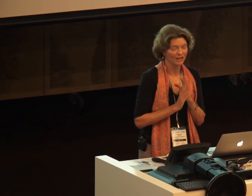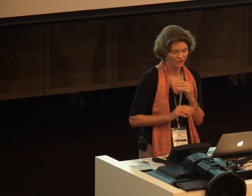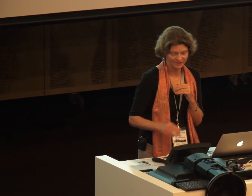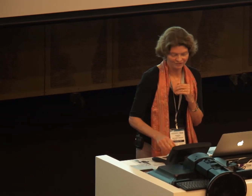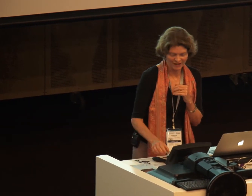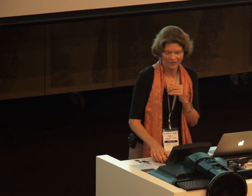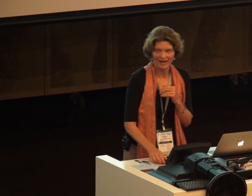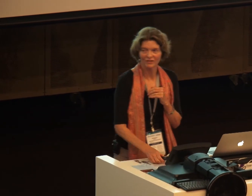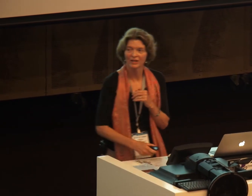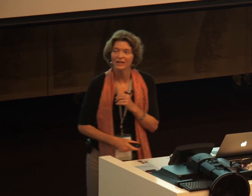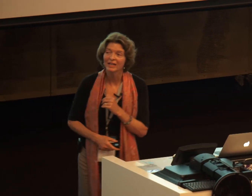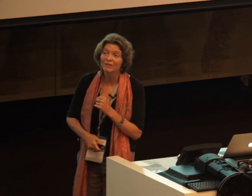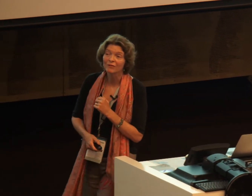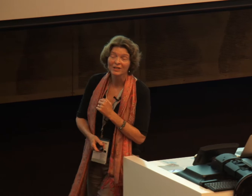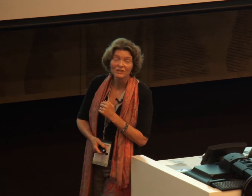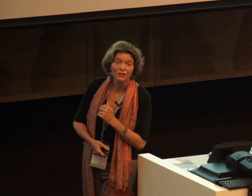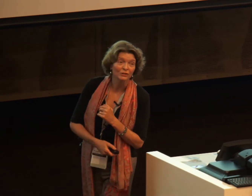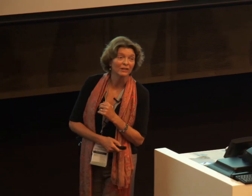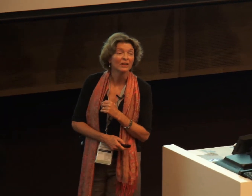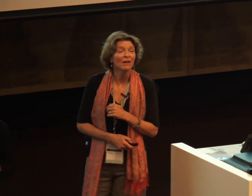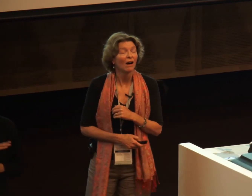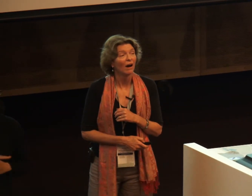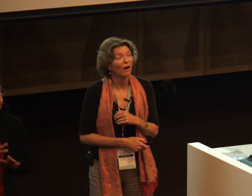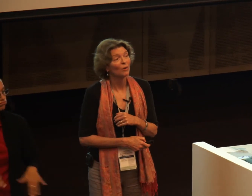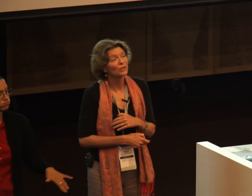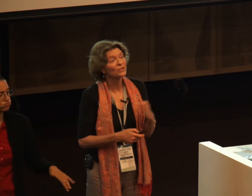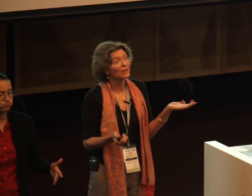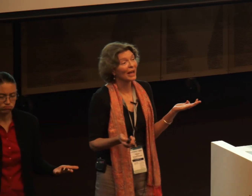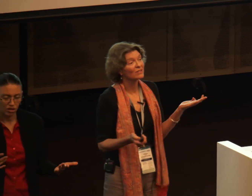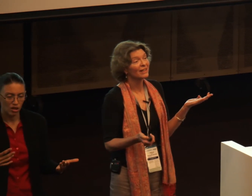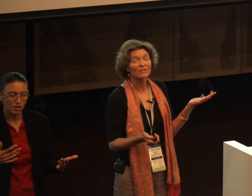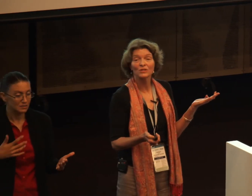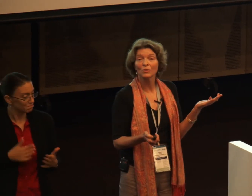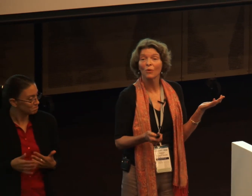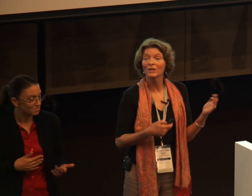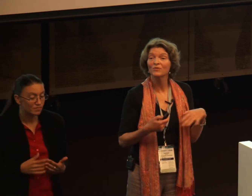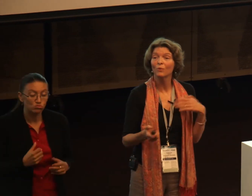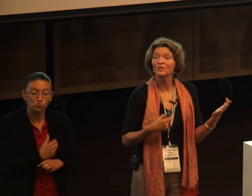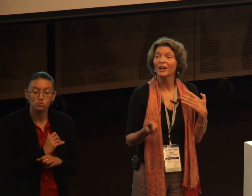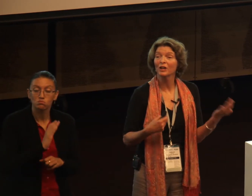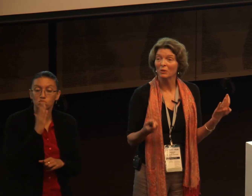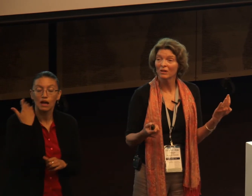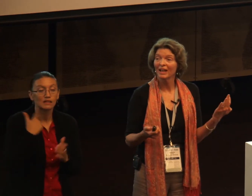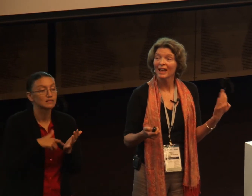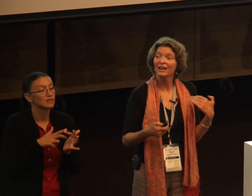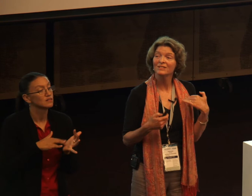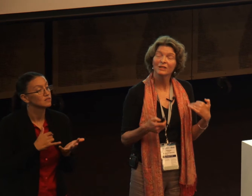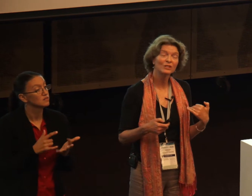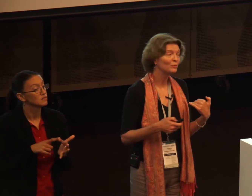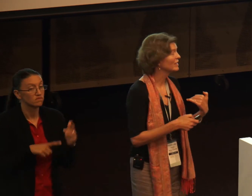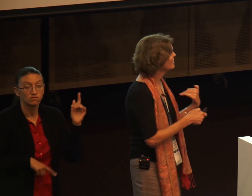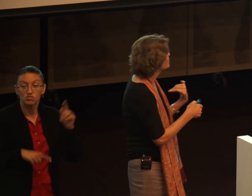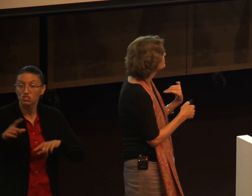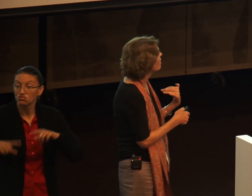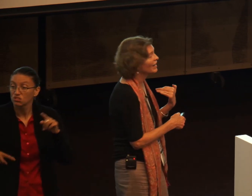where they found that even for these children, producing the past tense was variable, and it seemed